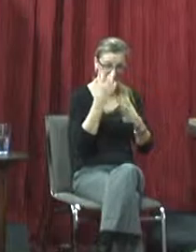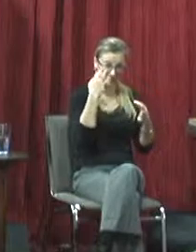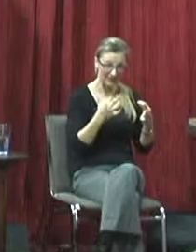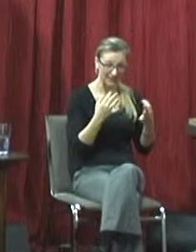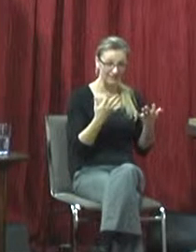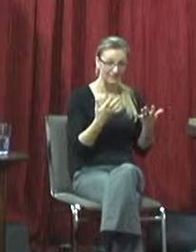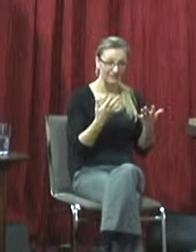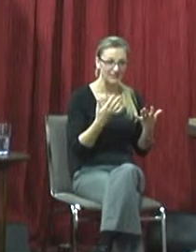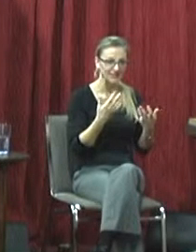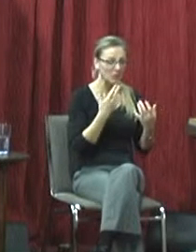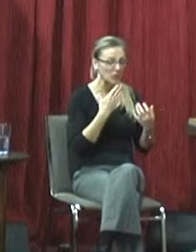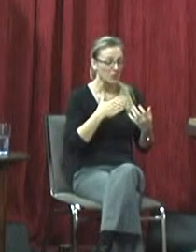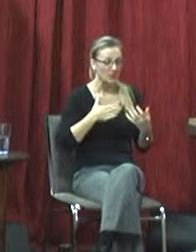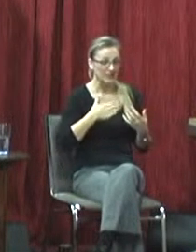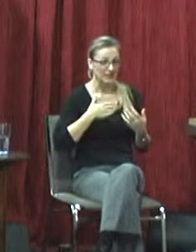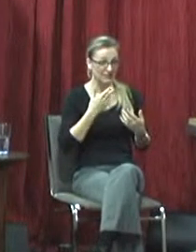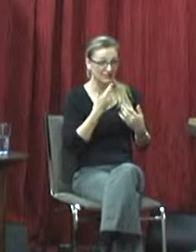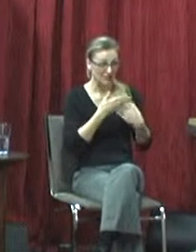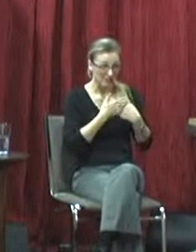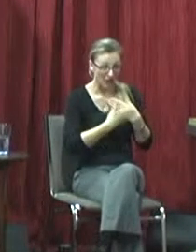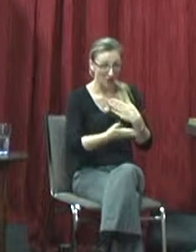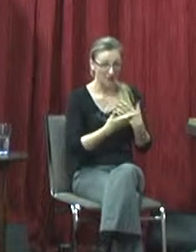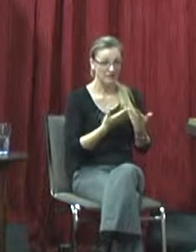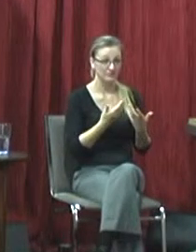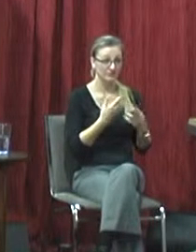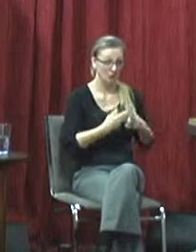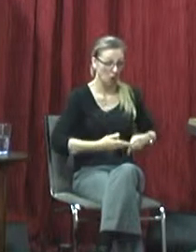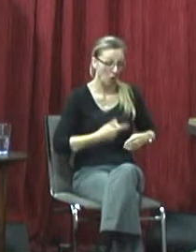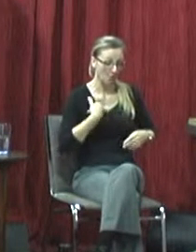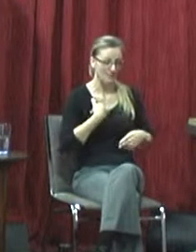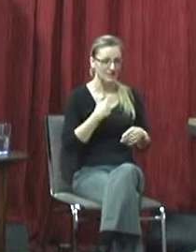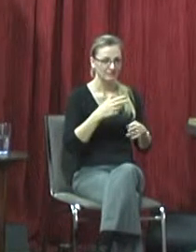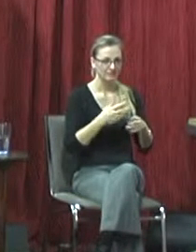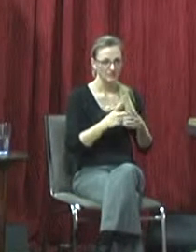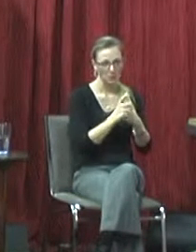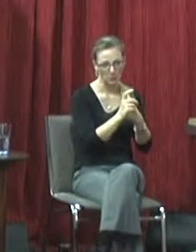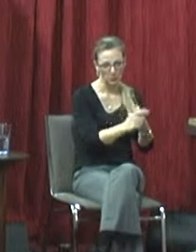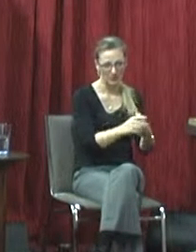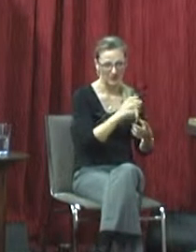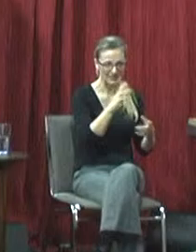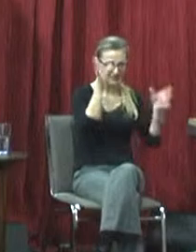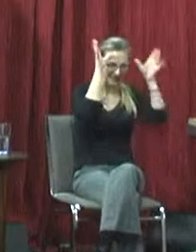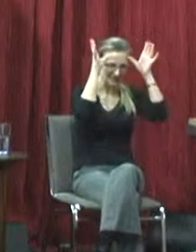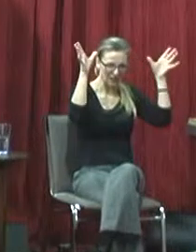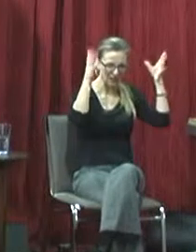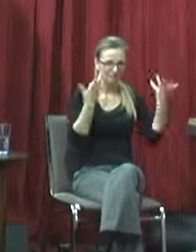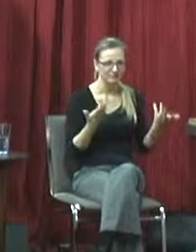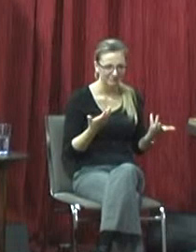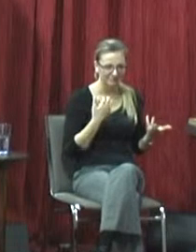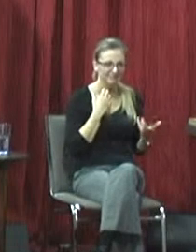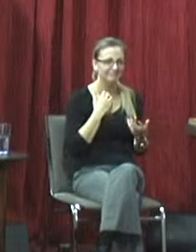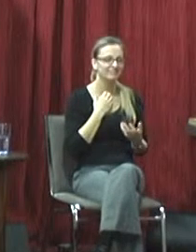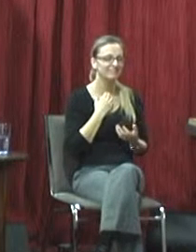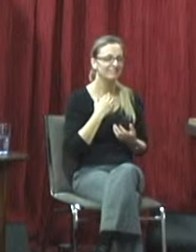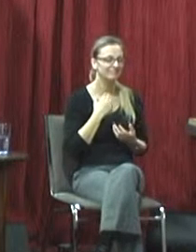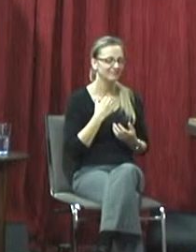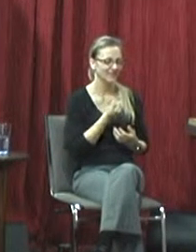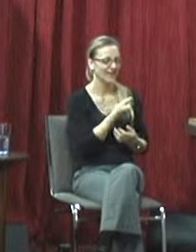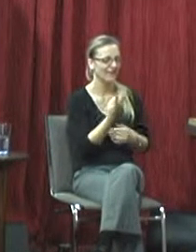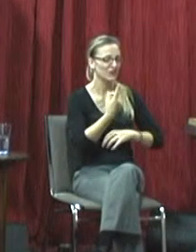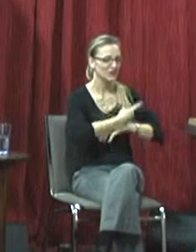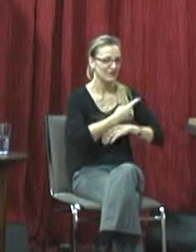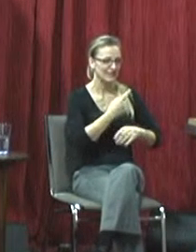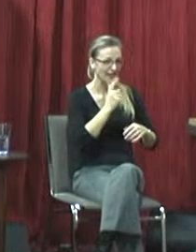me Running Deer. I will not answer correspondence addressed to Moshe. A few days later, he got